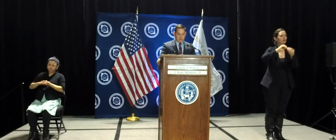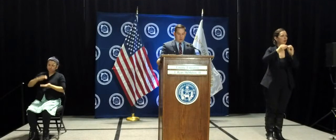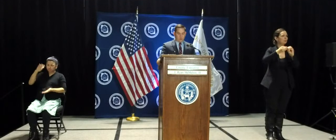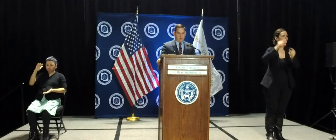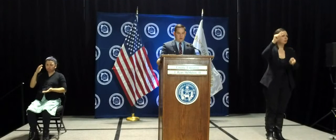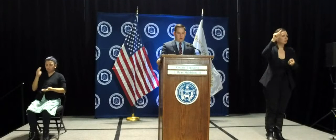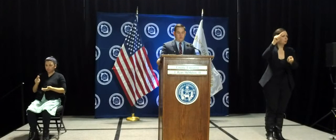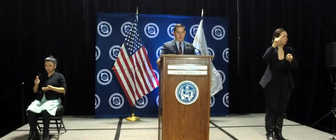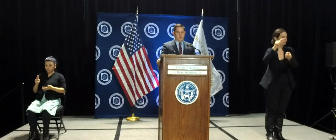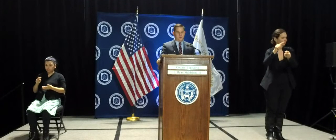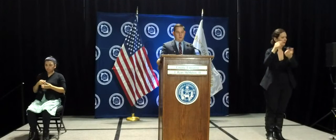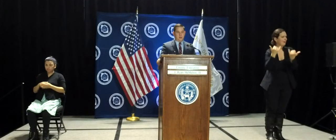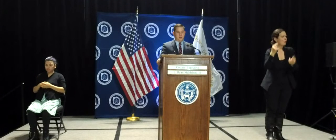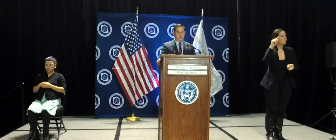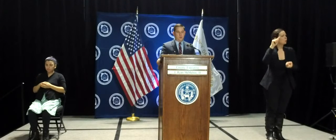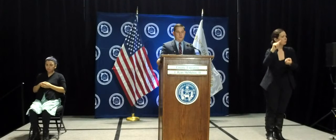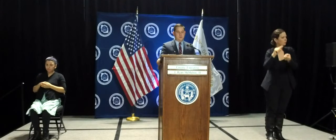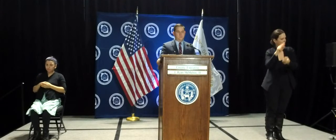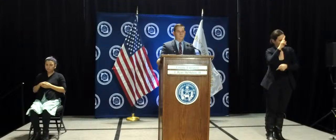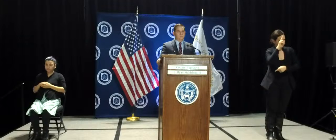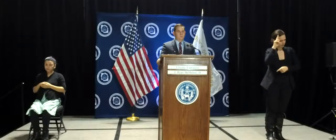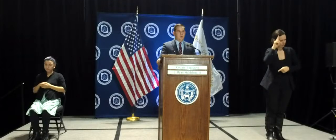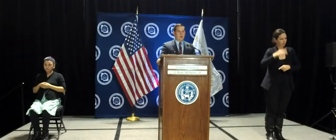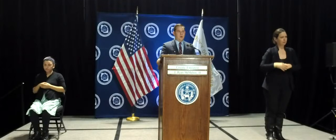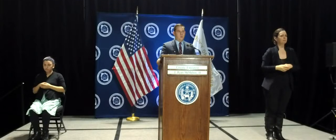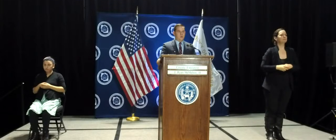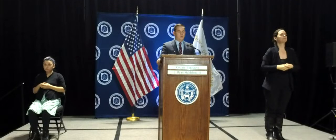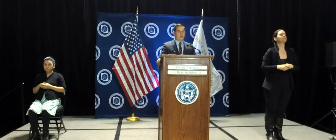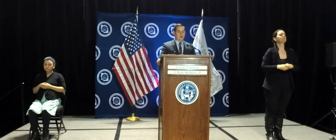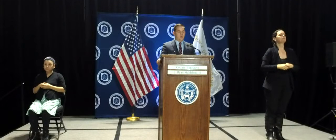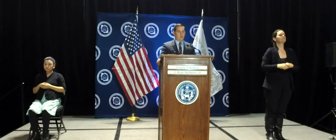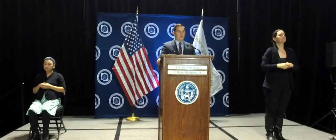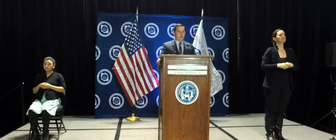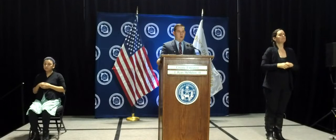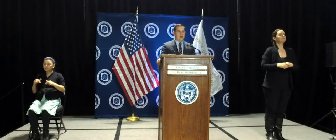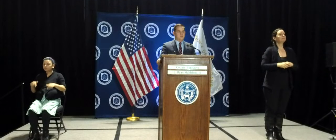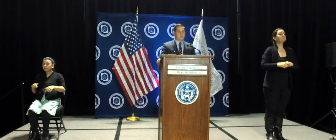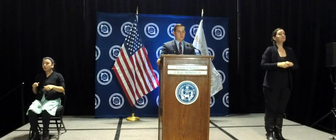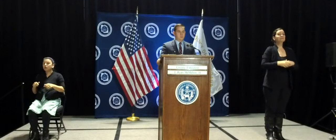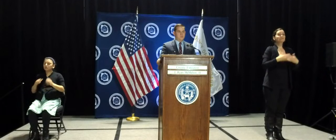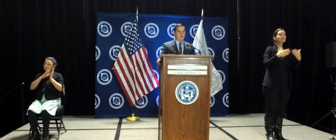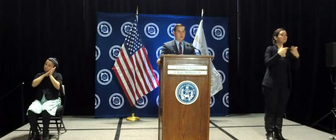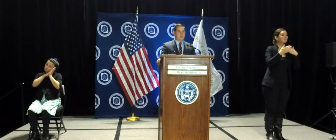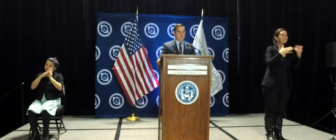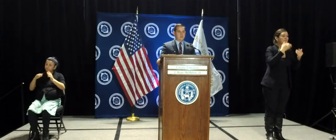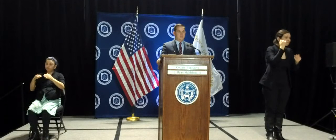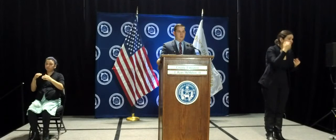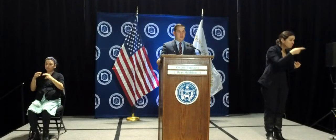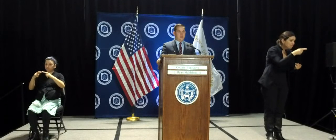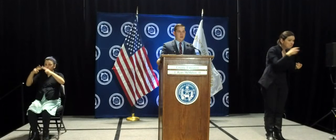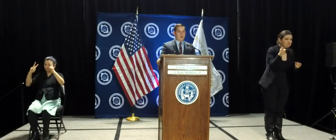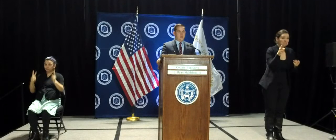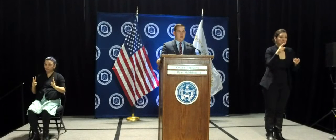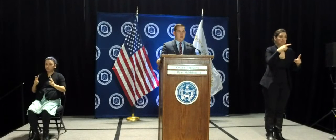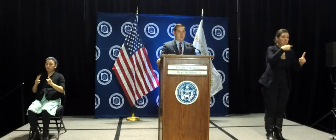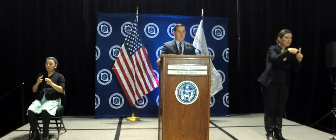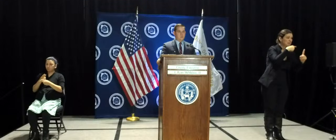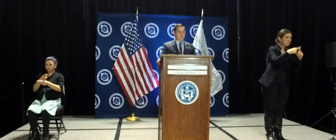again, even though we've had COVID numbers slightly increasing, when you look at our overall hospital numbers, I get them every